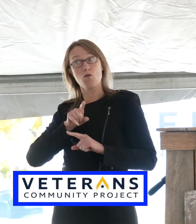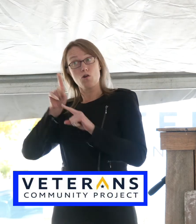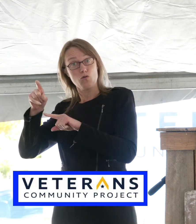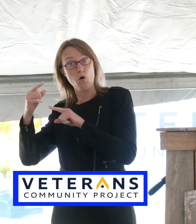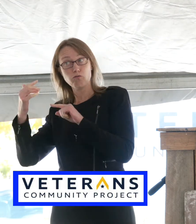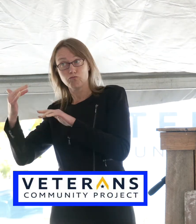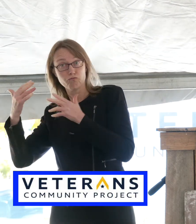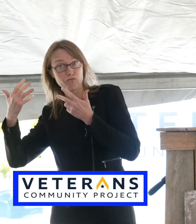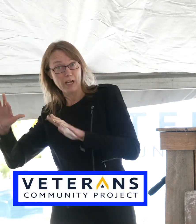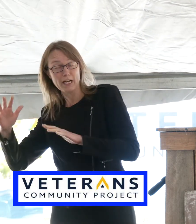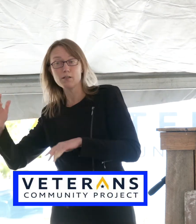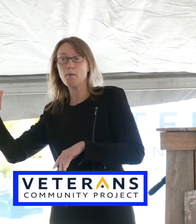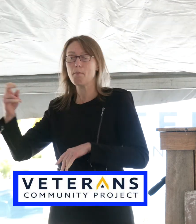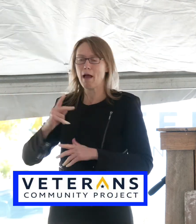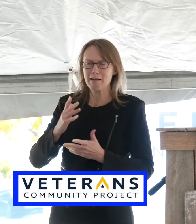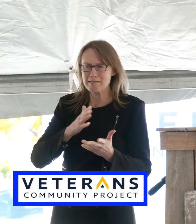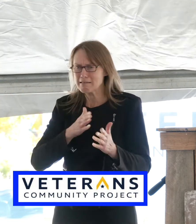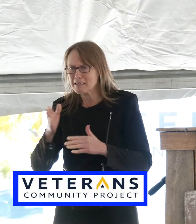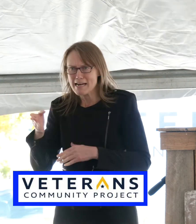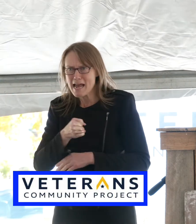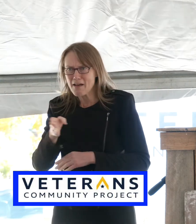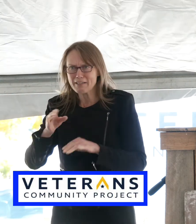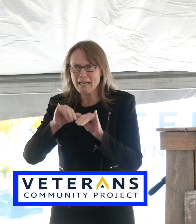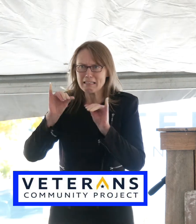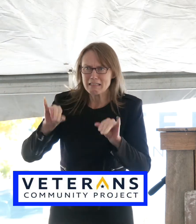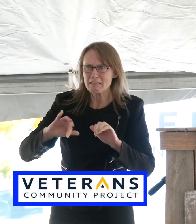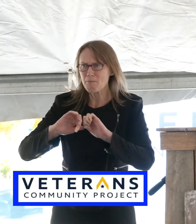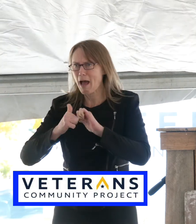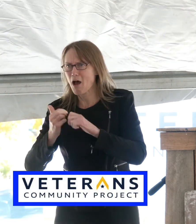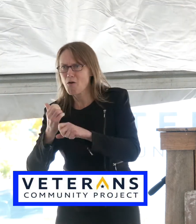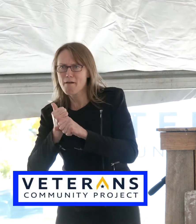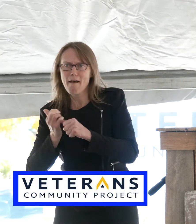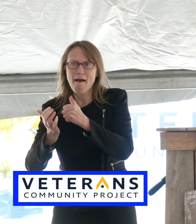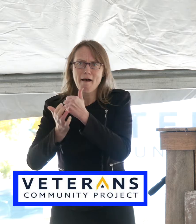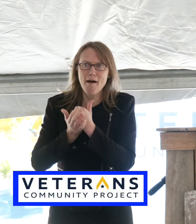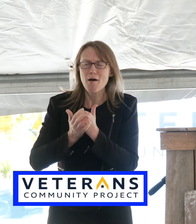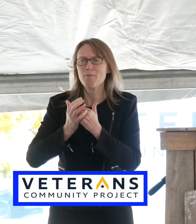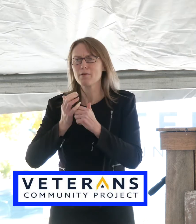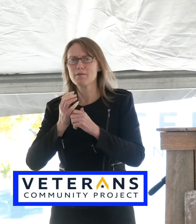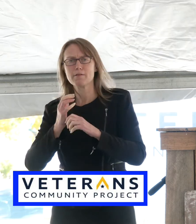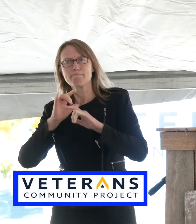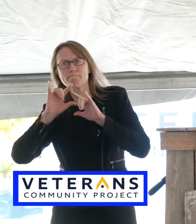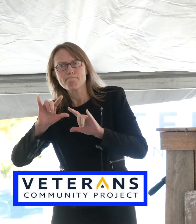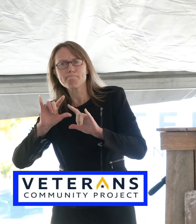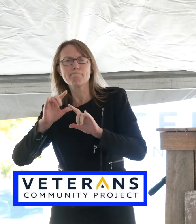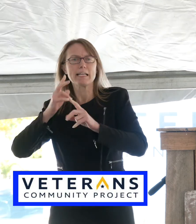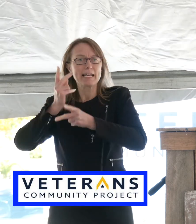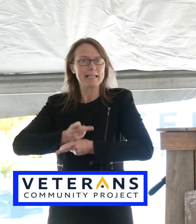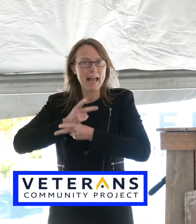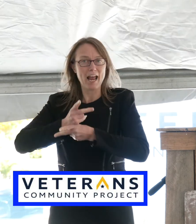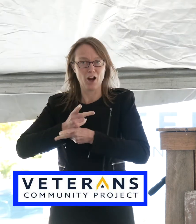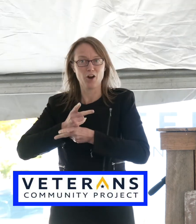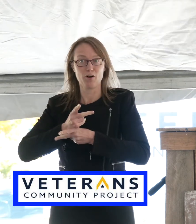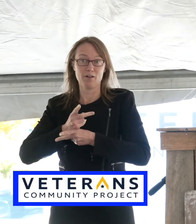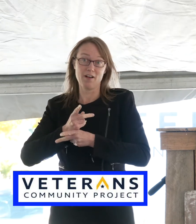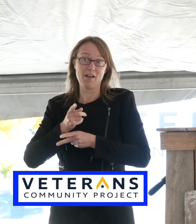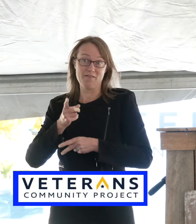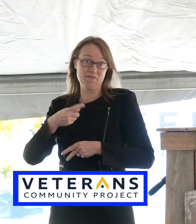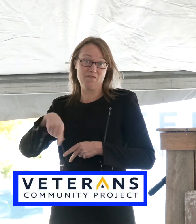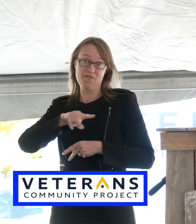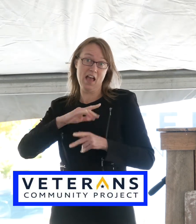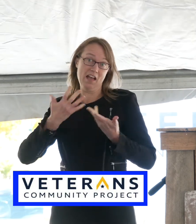complex system, the help, the love, the care, and support that they deserve. At Veterans United,